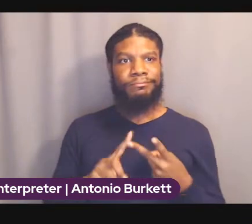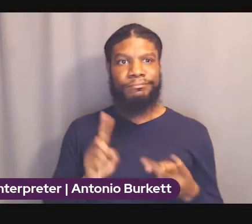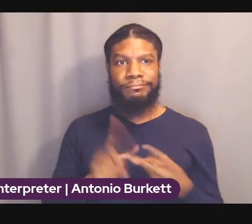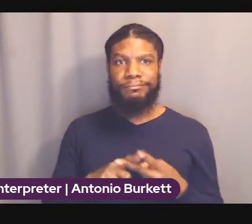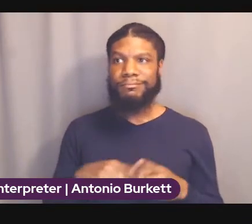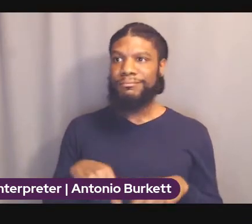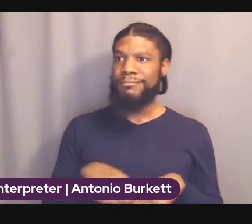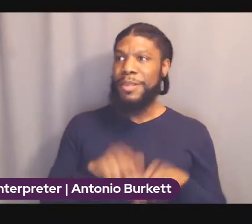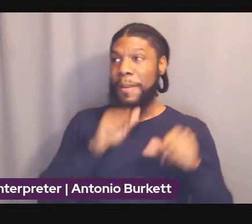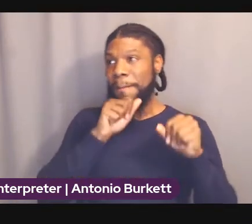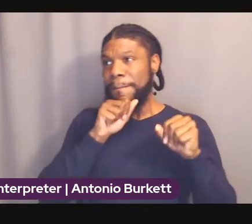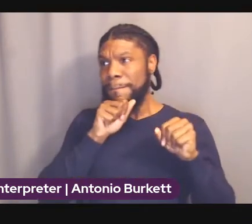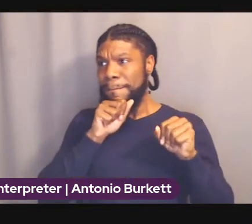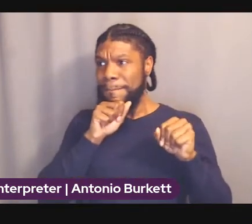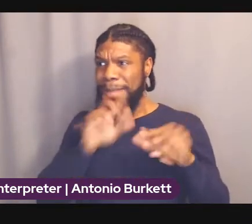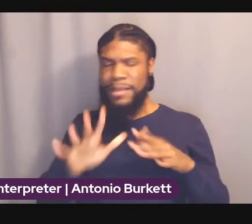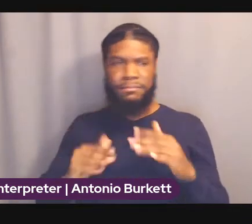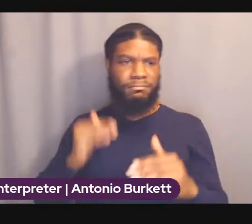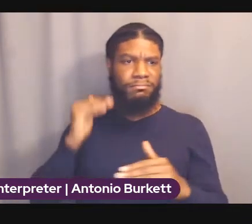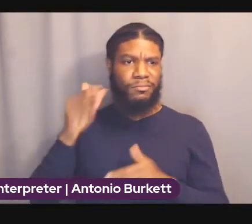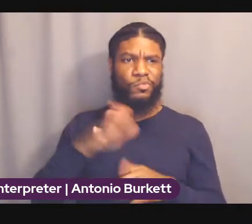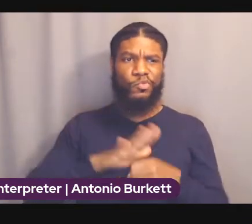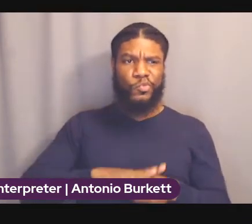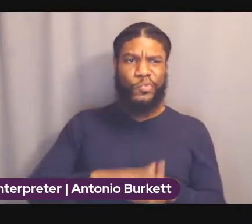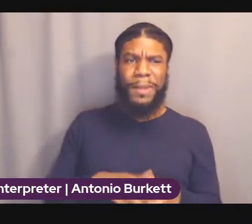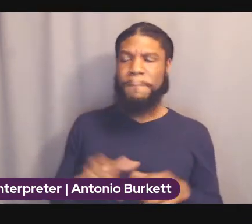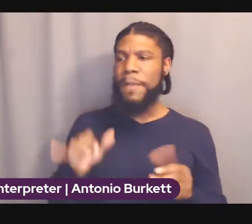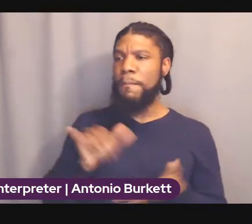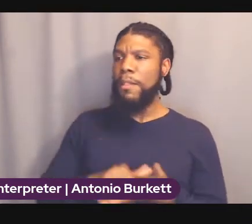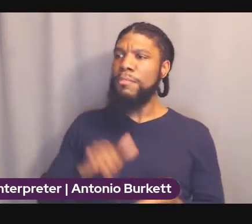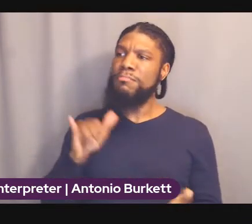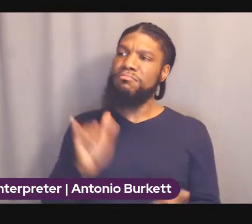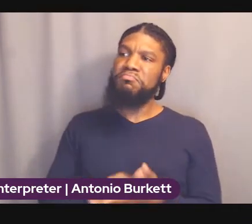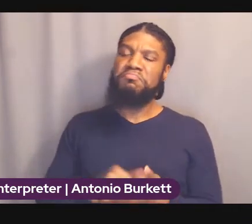by the best." They're tired of the phrases.